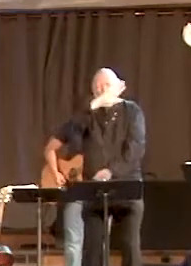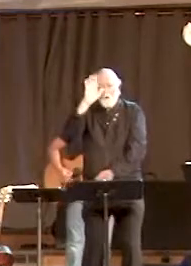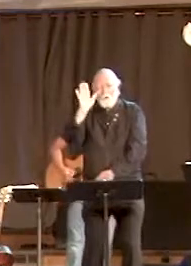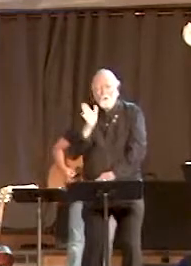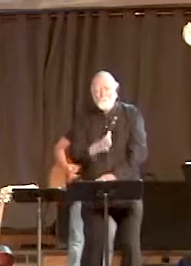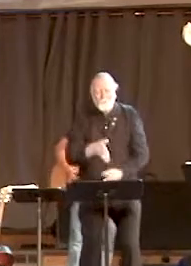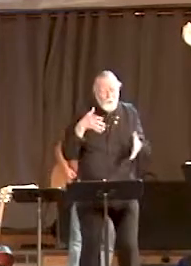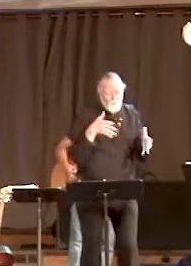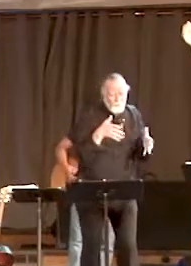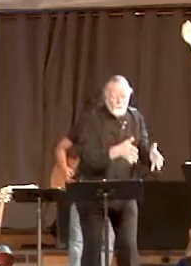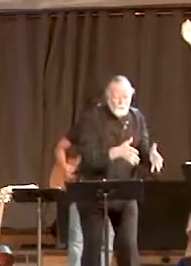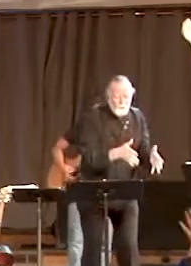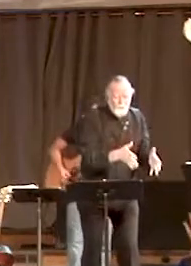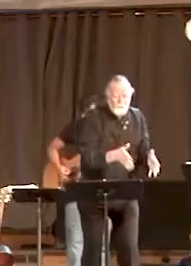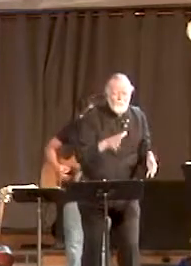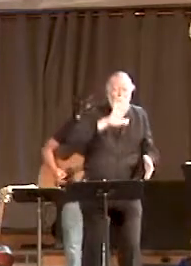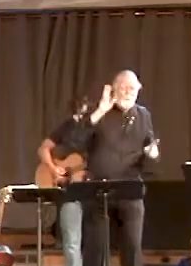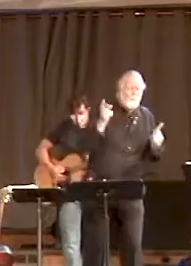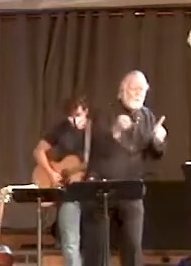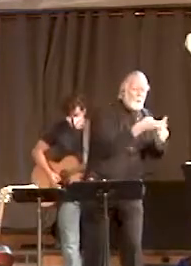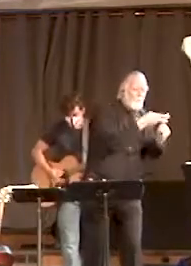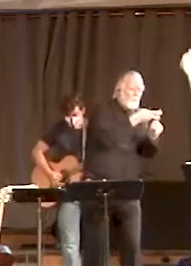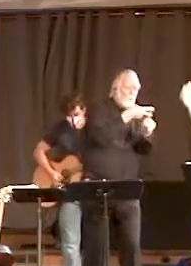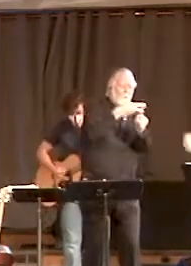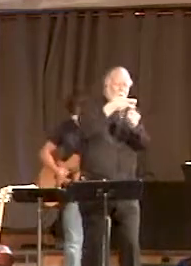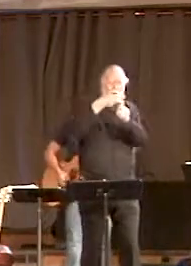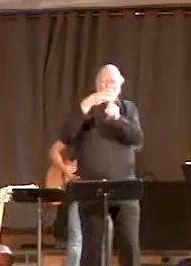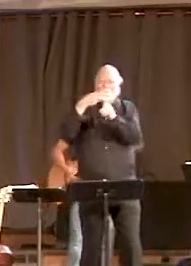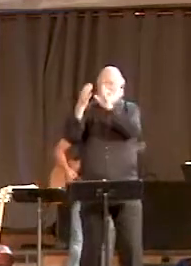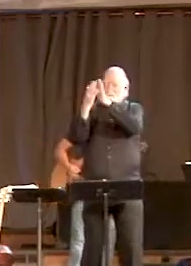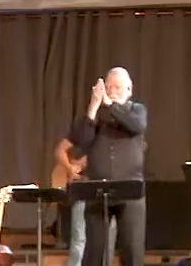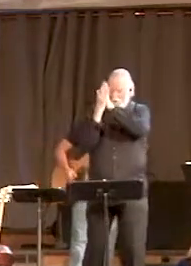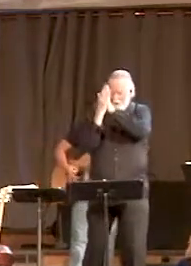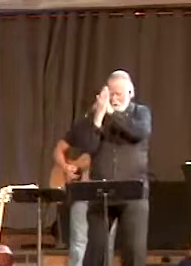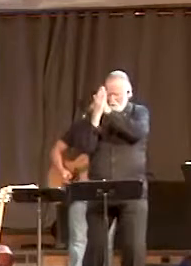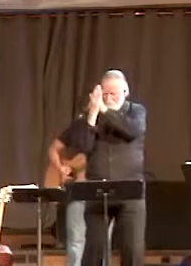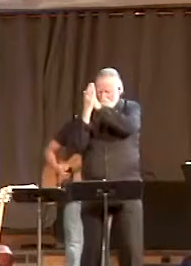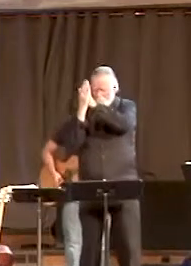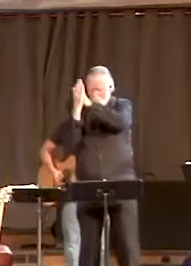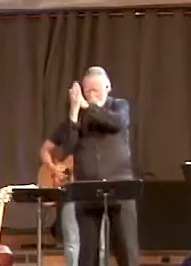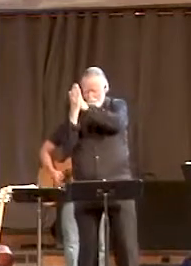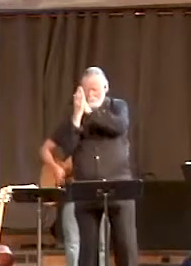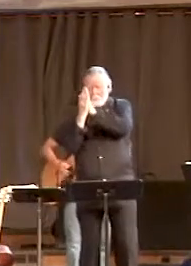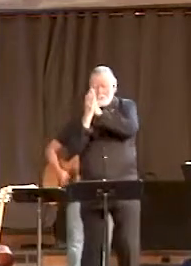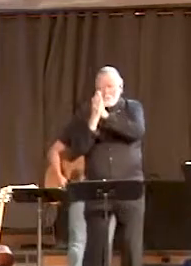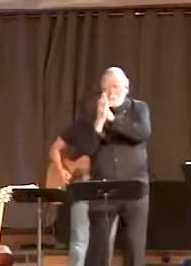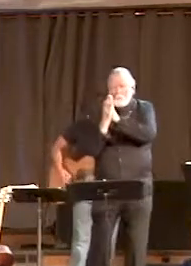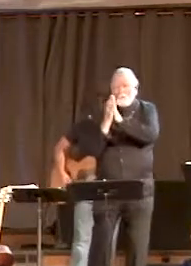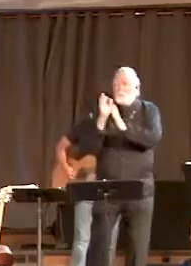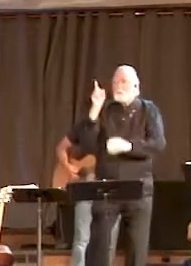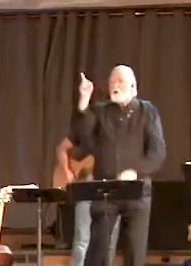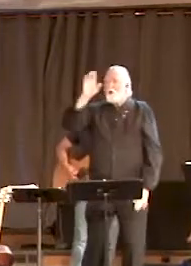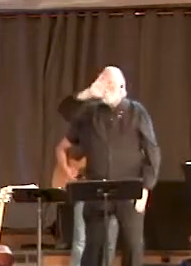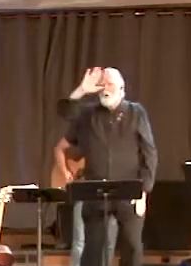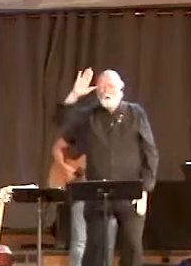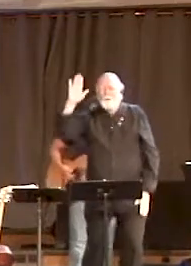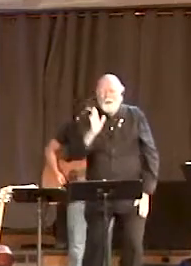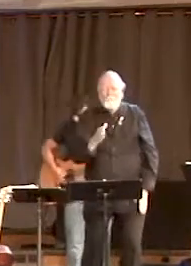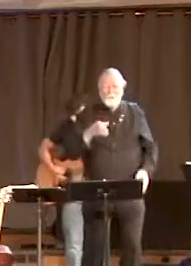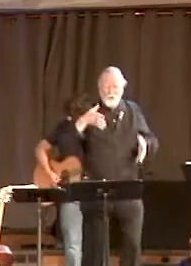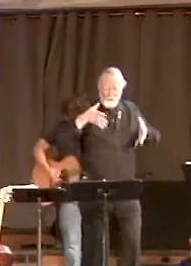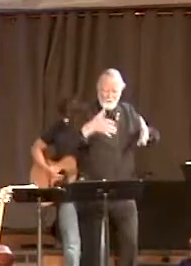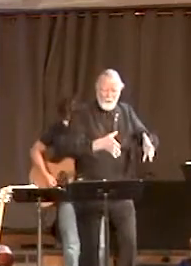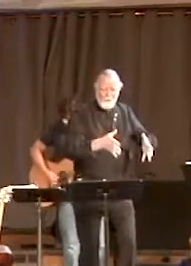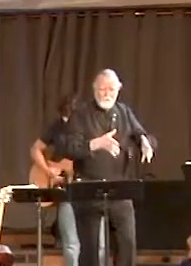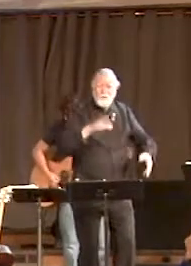down. You're never gonna let, never gonna let me down. I know it because it's true. You're